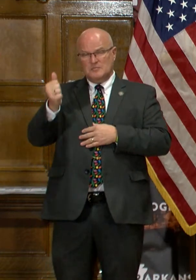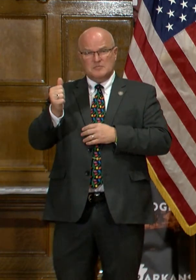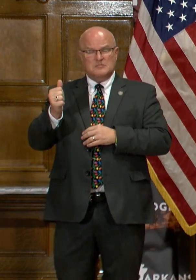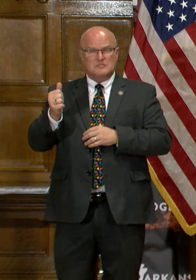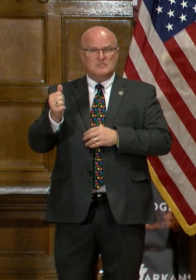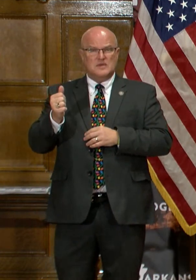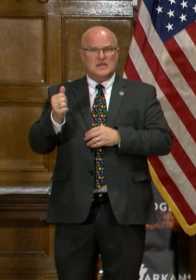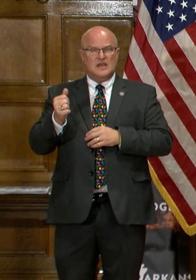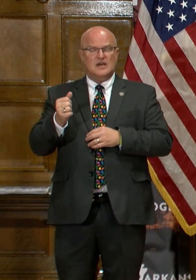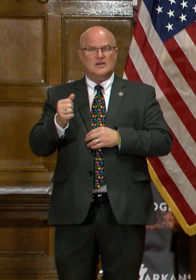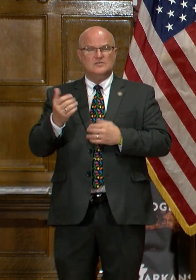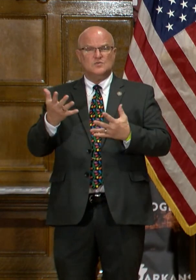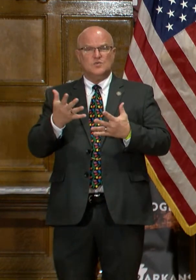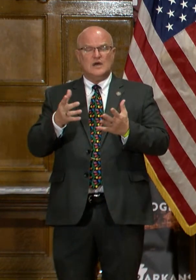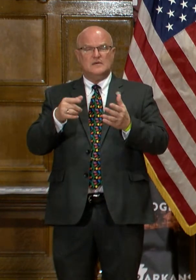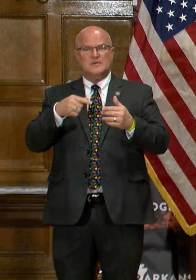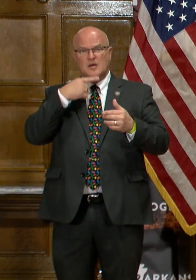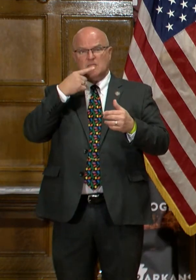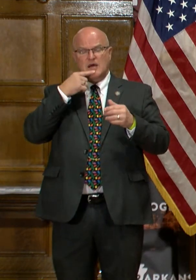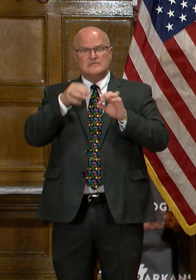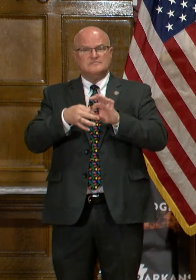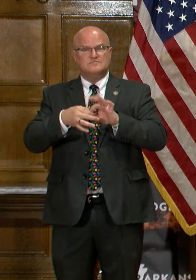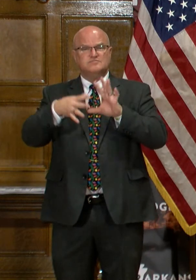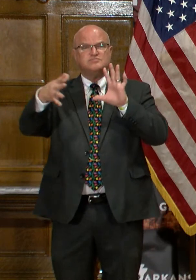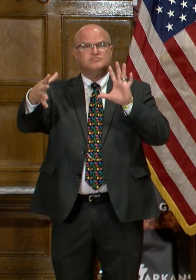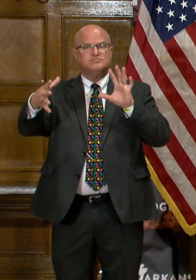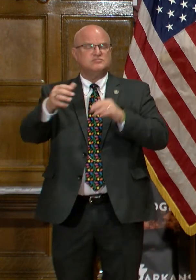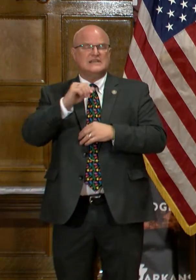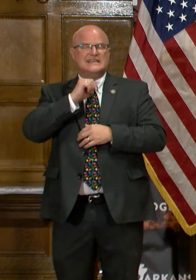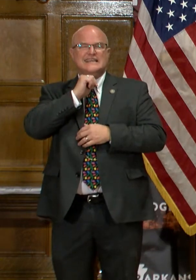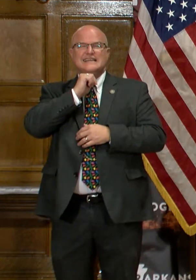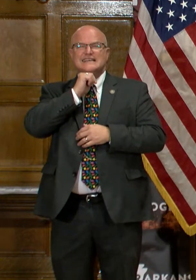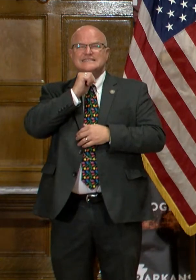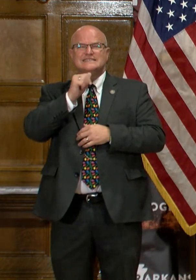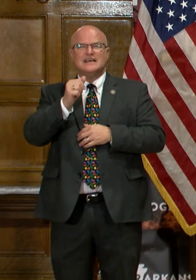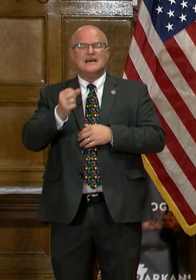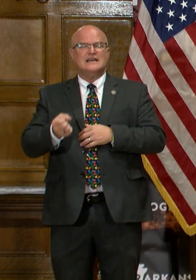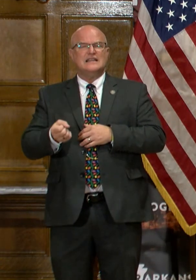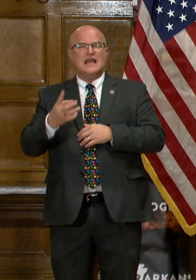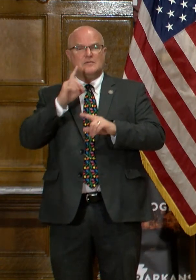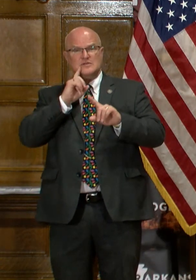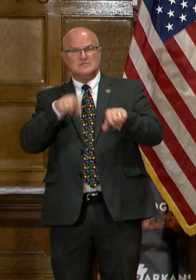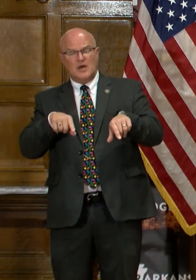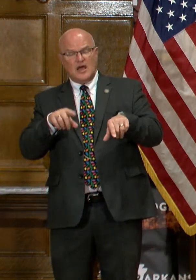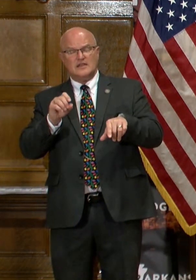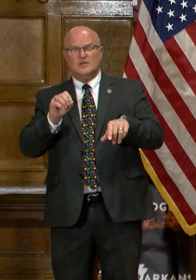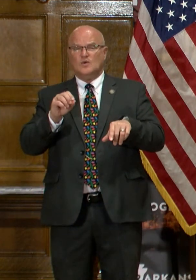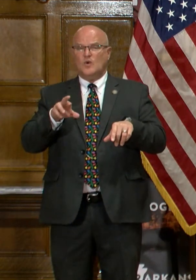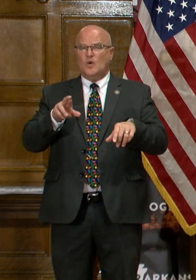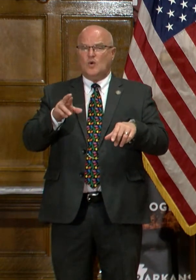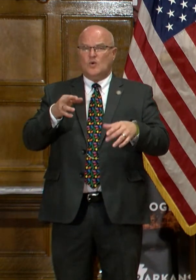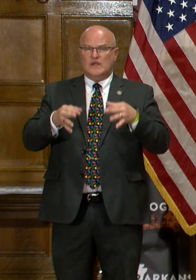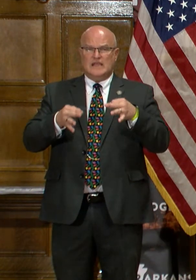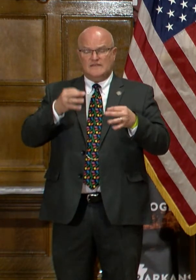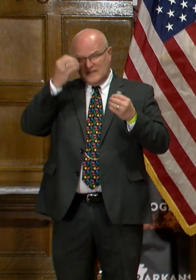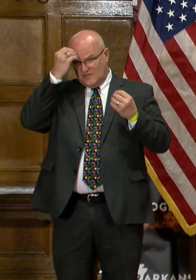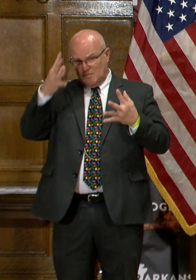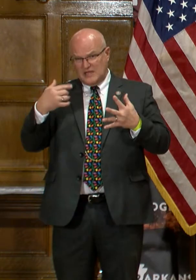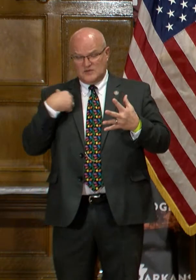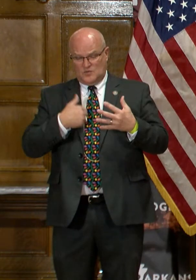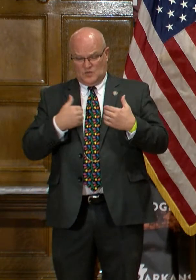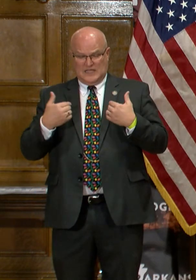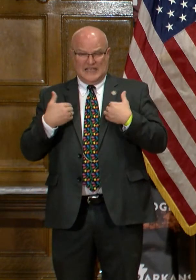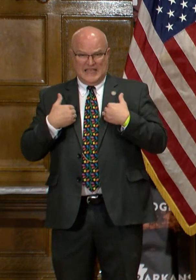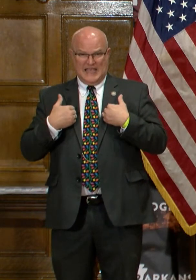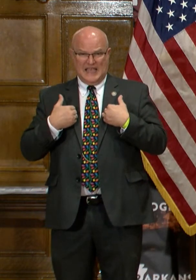least based on what's been publicly released, it's not clear sort of how many people are responding or whether the information that we do